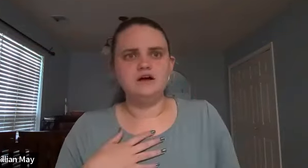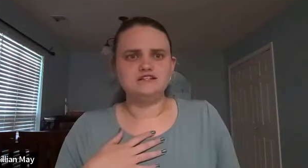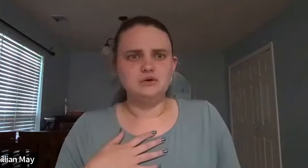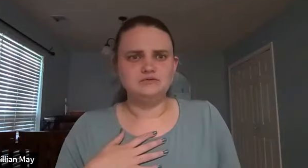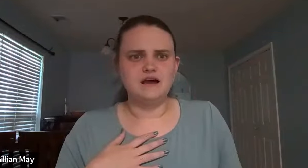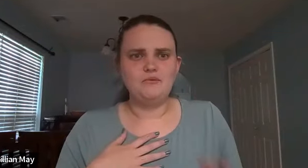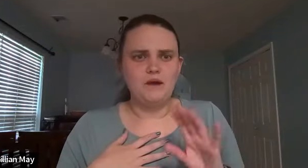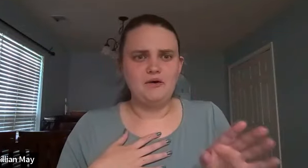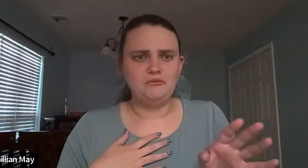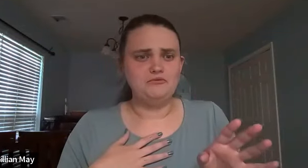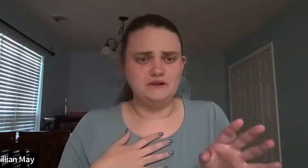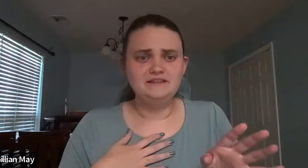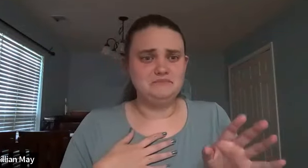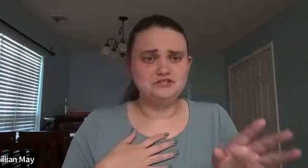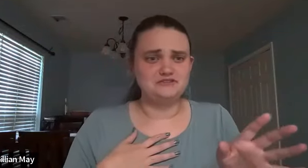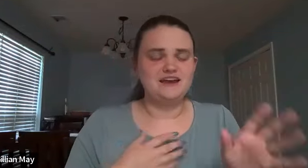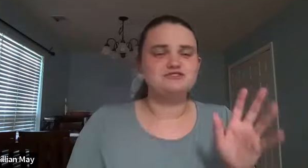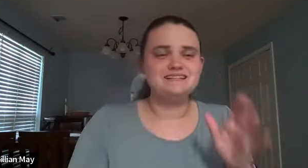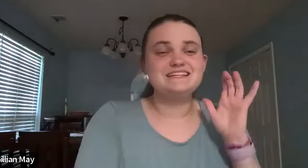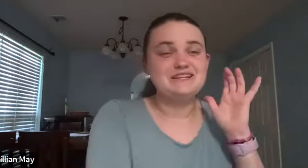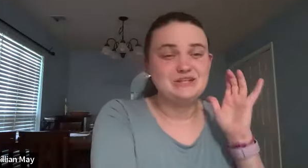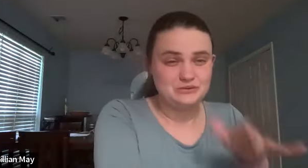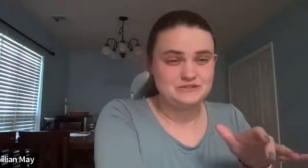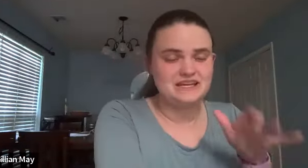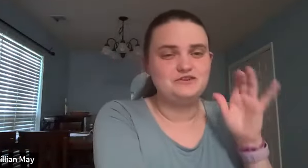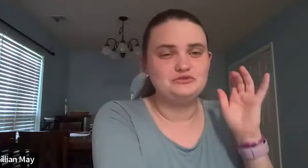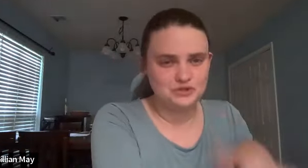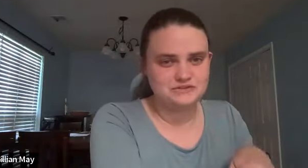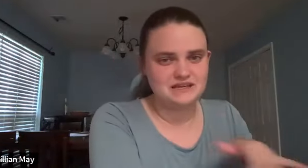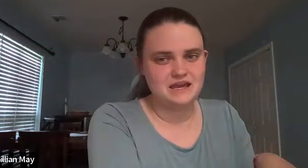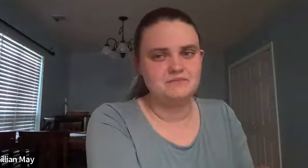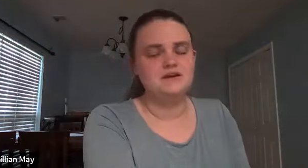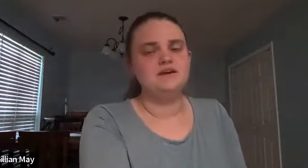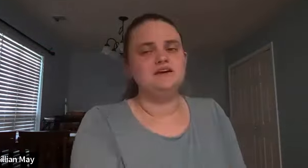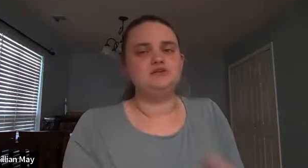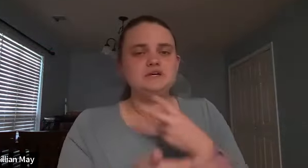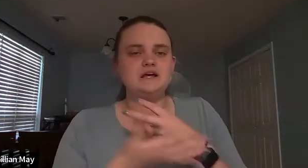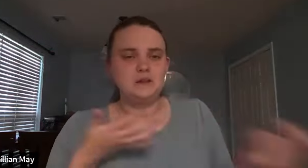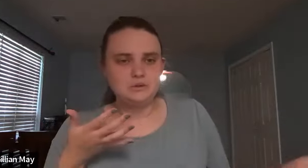Lost, lose. Wow, really butchered that. I was trying to say lose. Like if you lose a game, you would